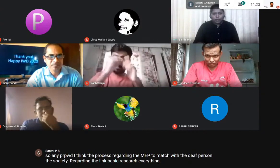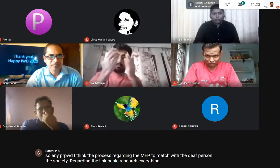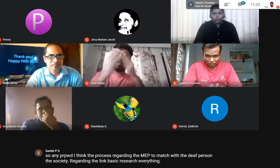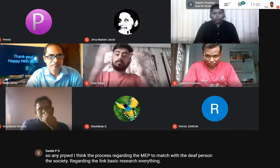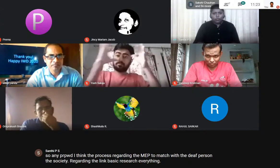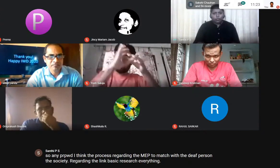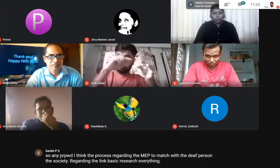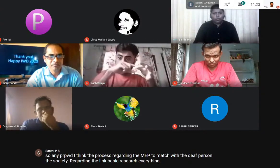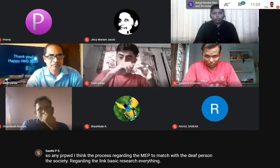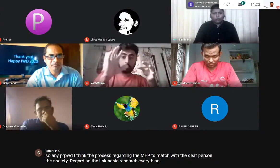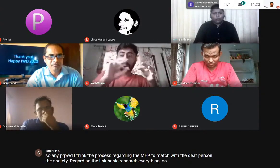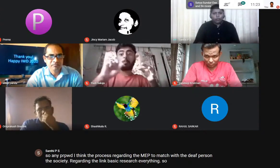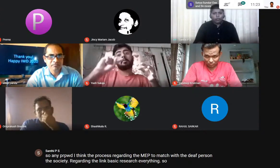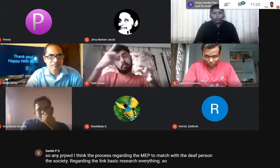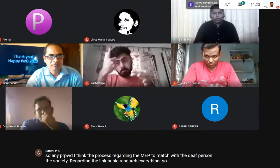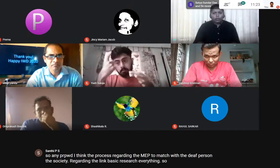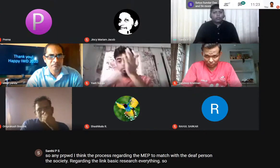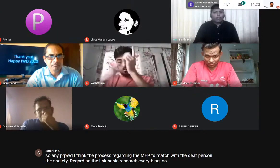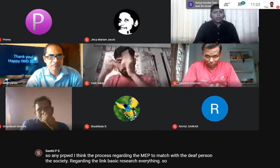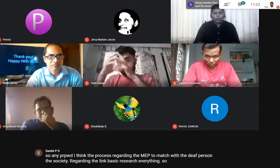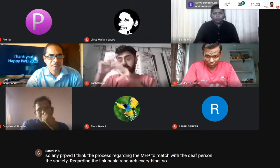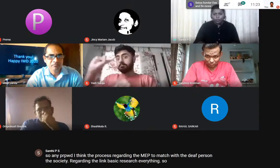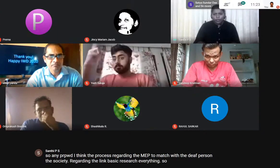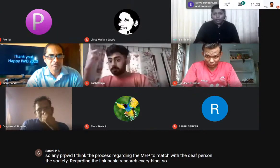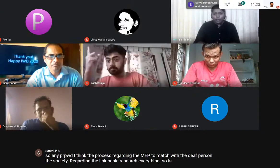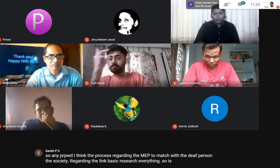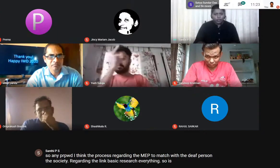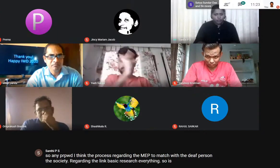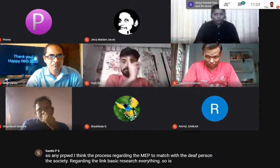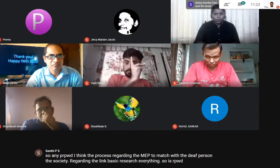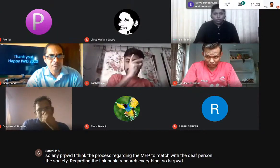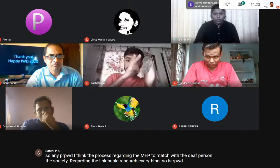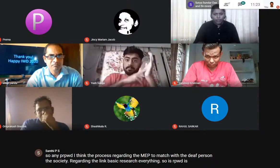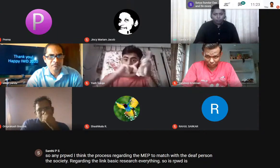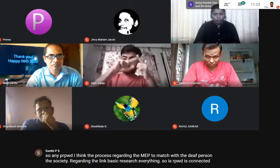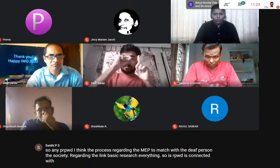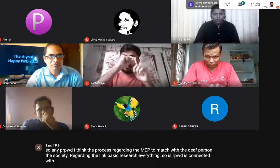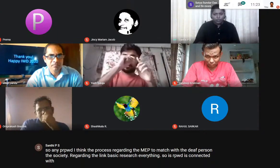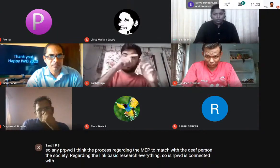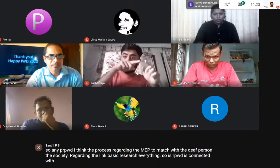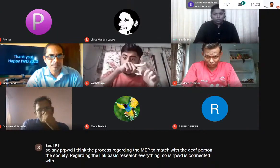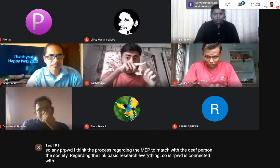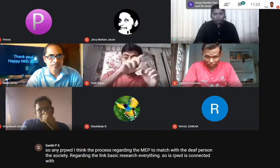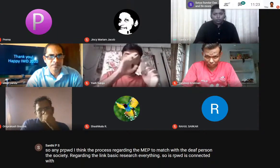So is RPWD is connected with NEP?